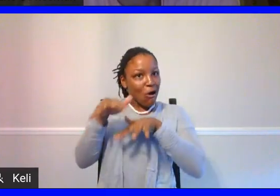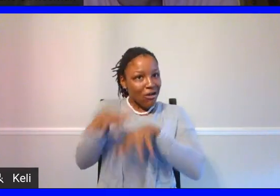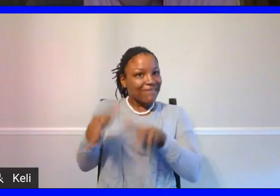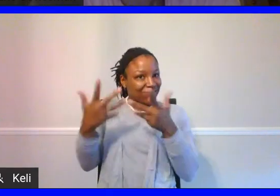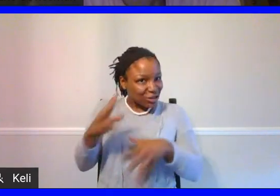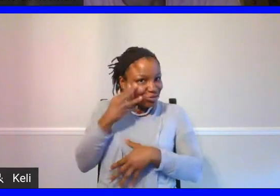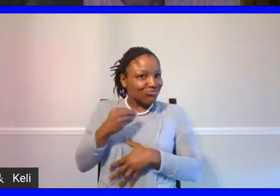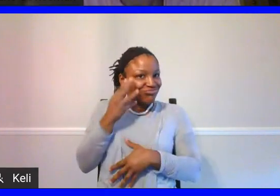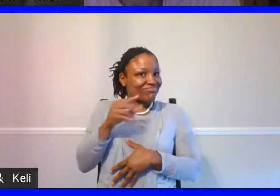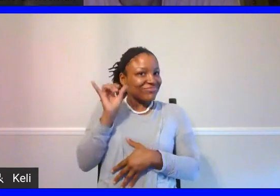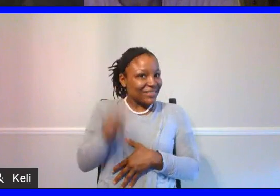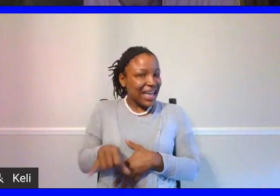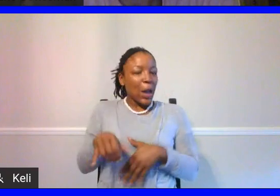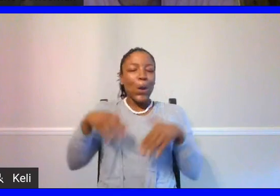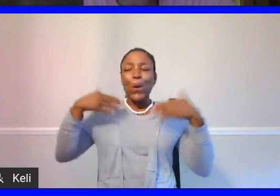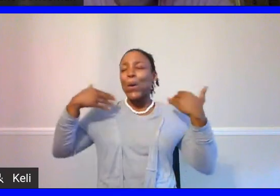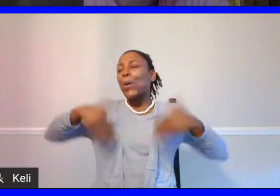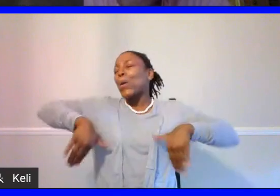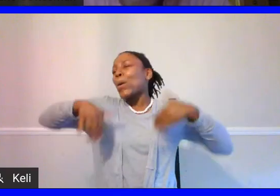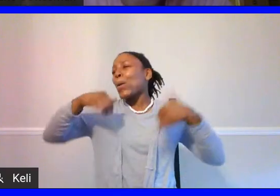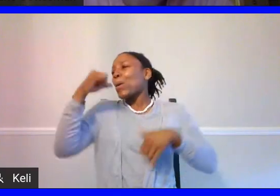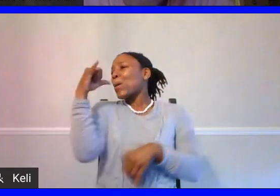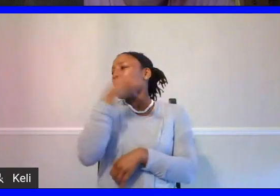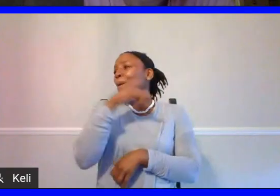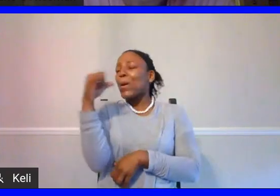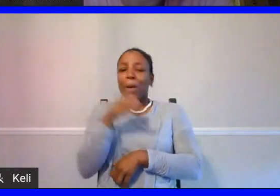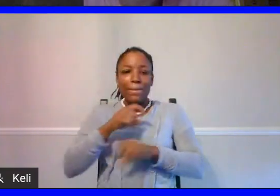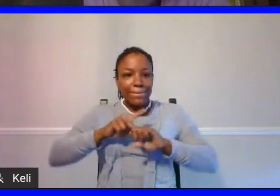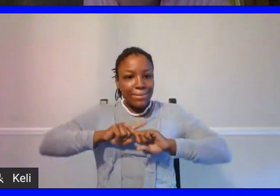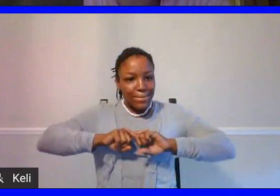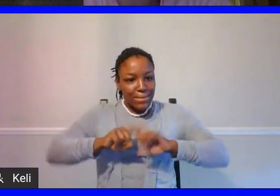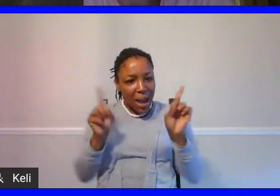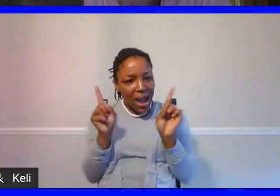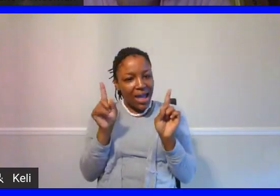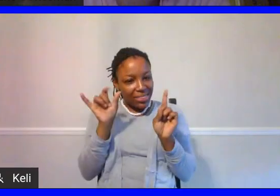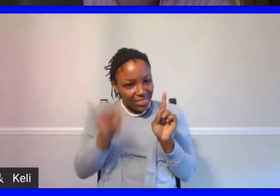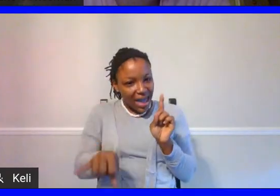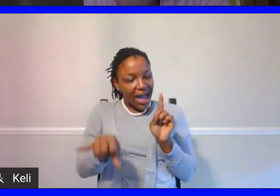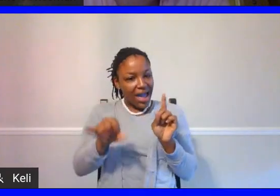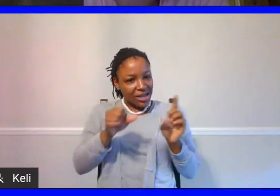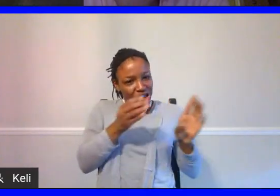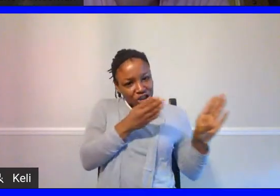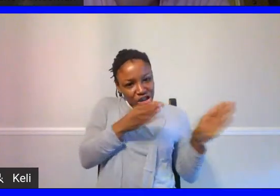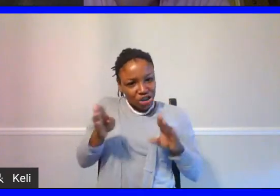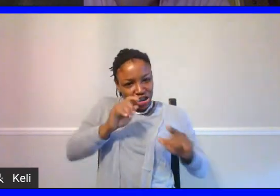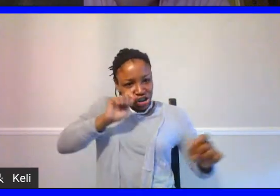Right? Exactly. But they're like the shift from